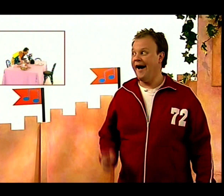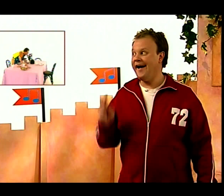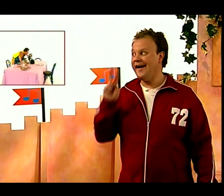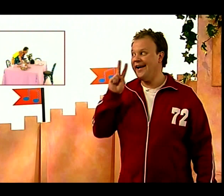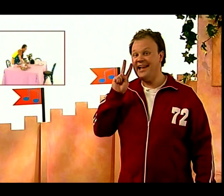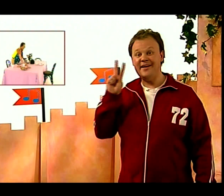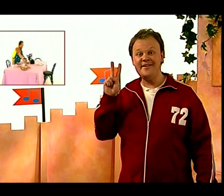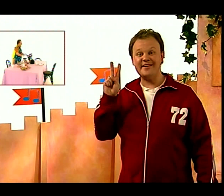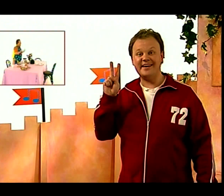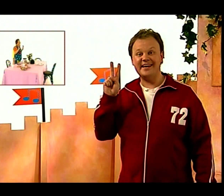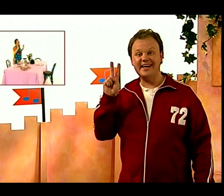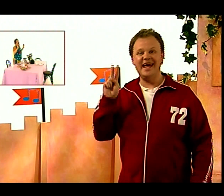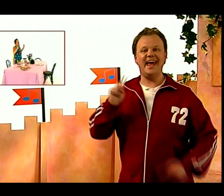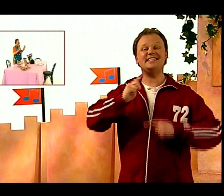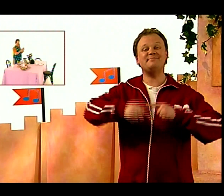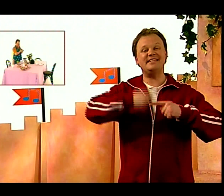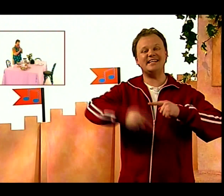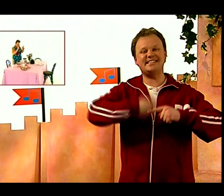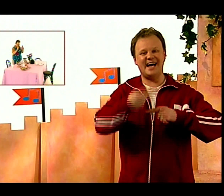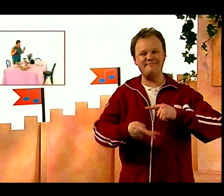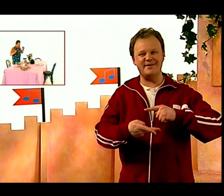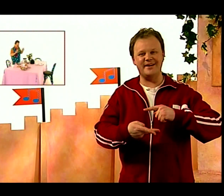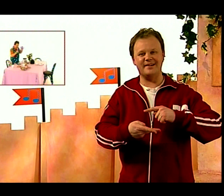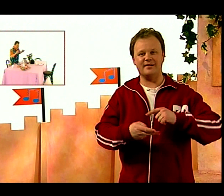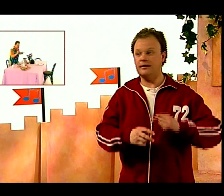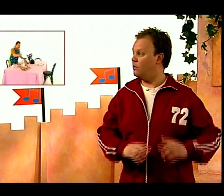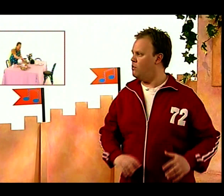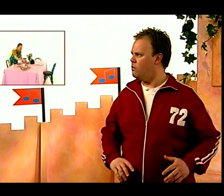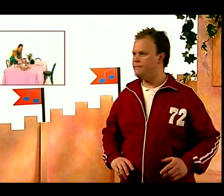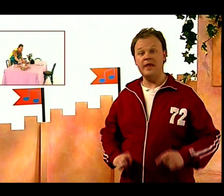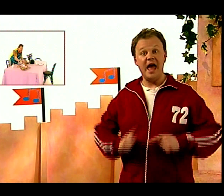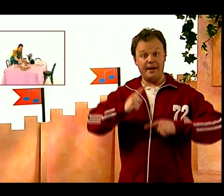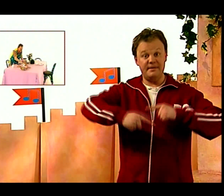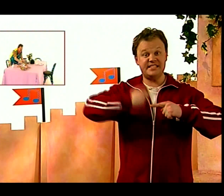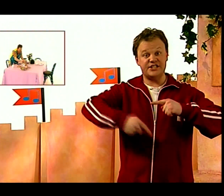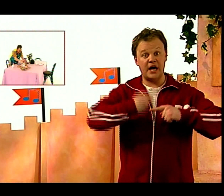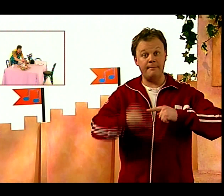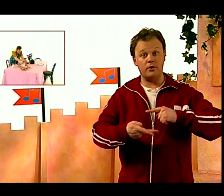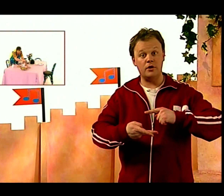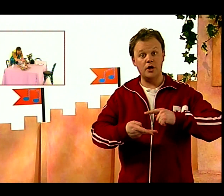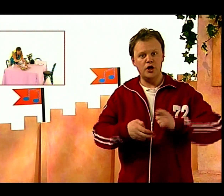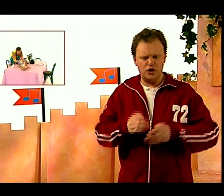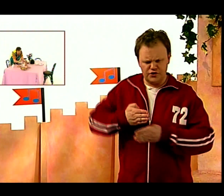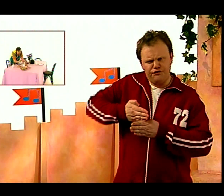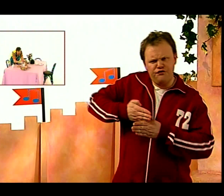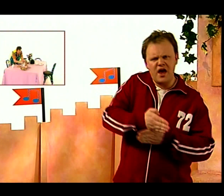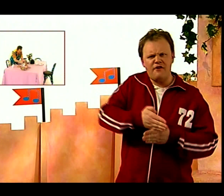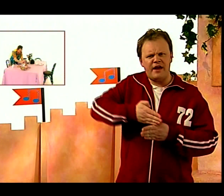Ah, look, it's Mr. Tumble. Ooh, and Mr. Tumble looks very